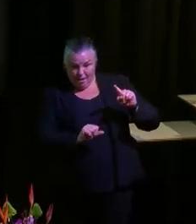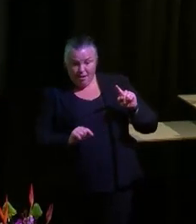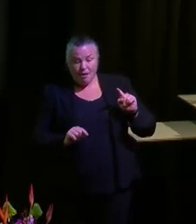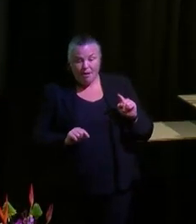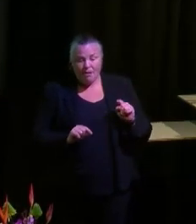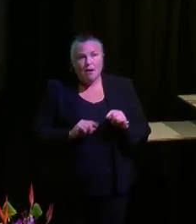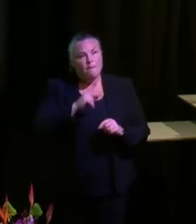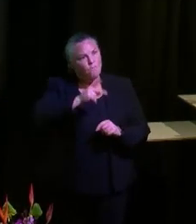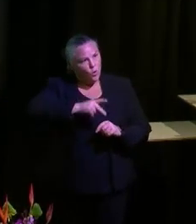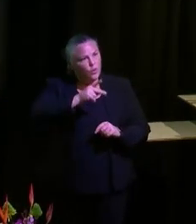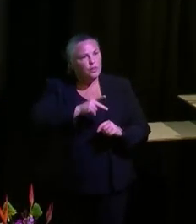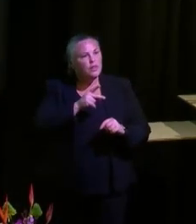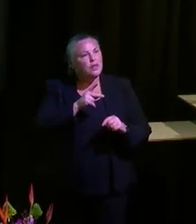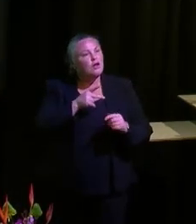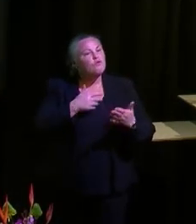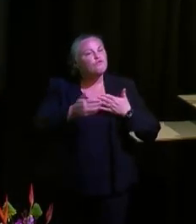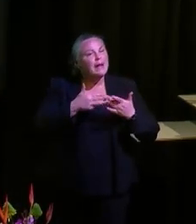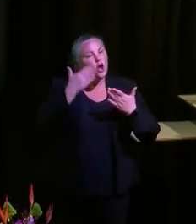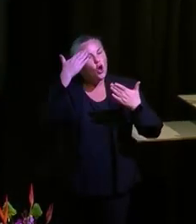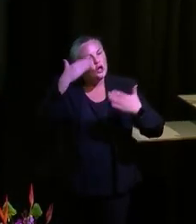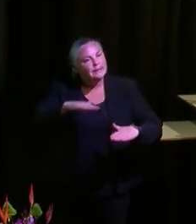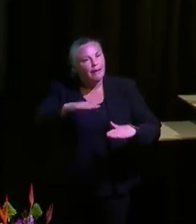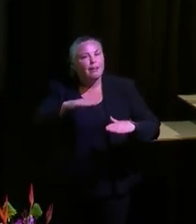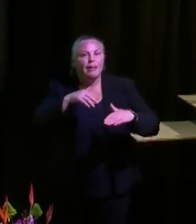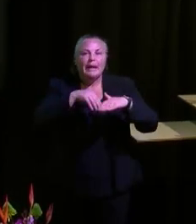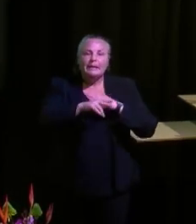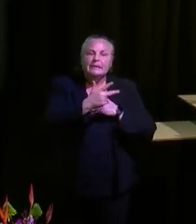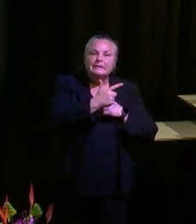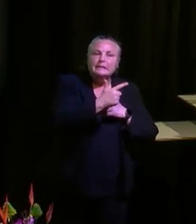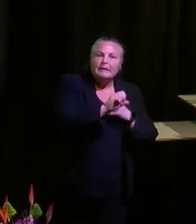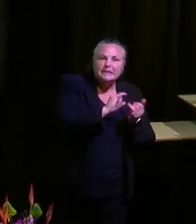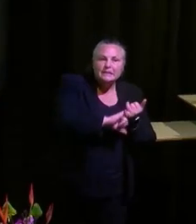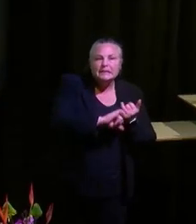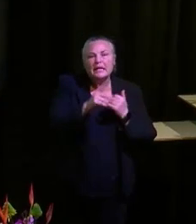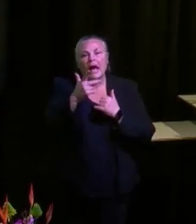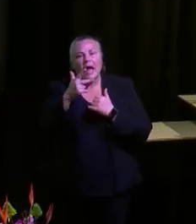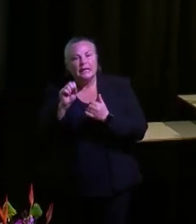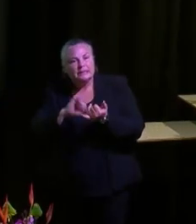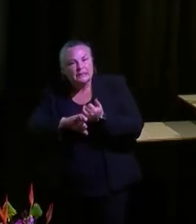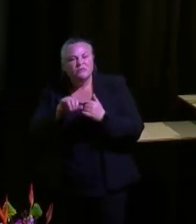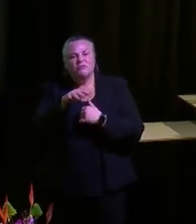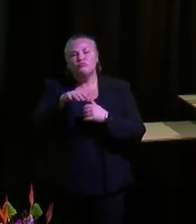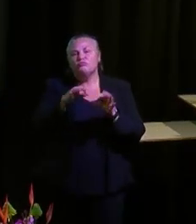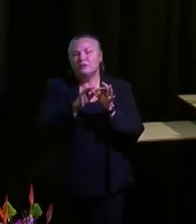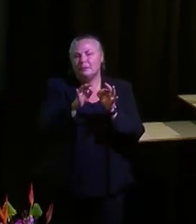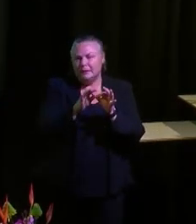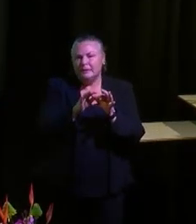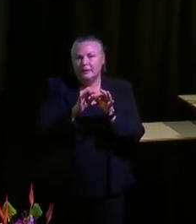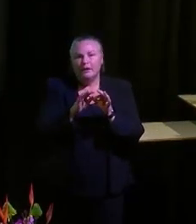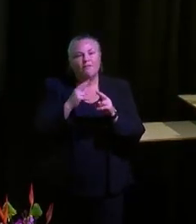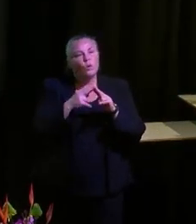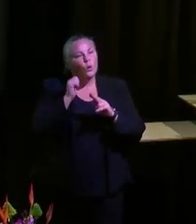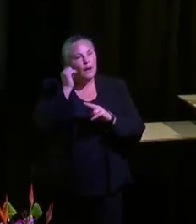they ran a number of hostels in the 70s and 80s in Brisbane for Indigenous community